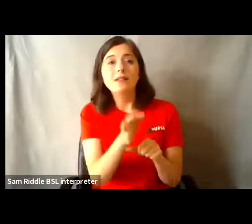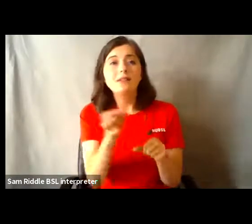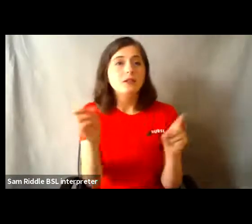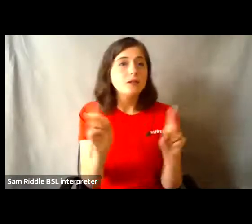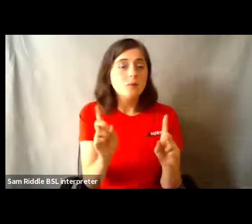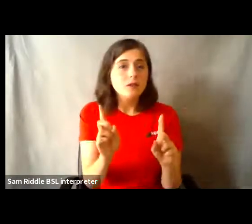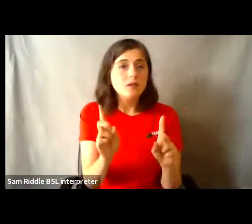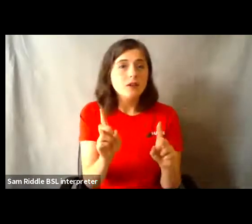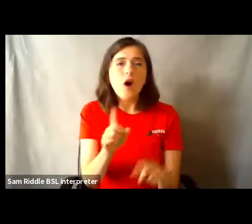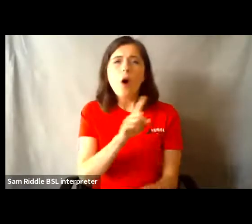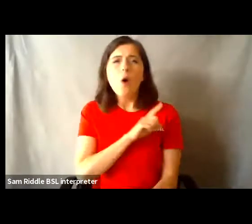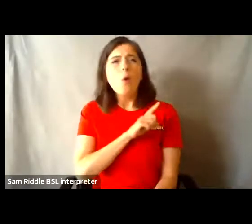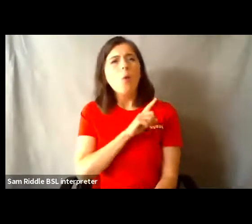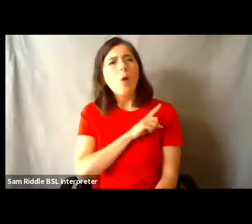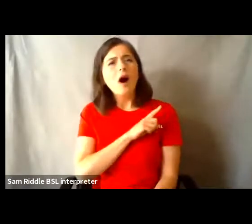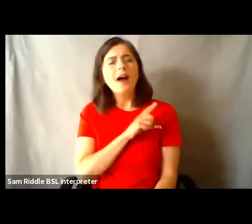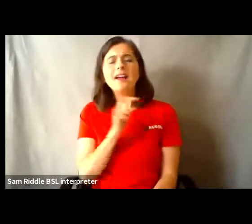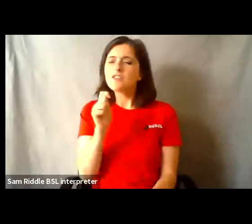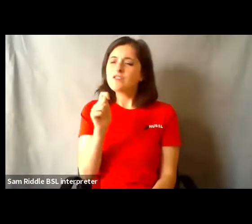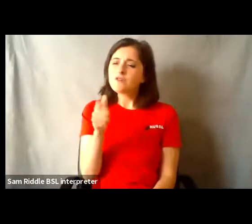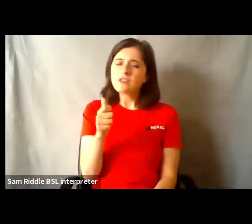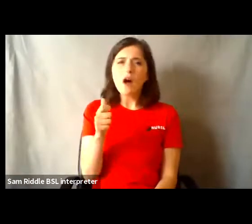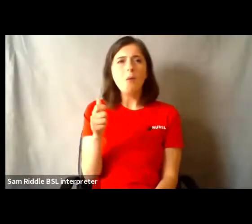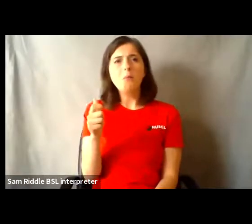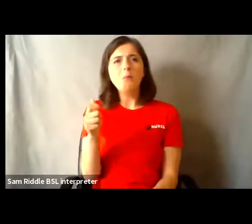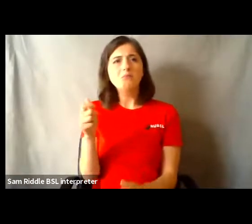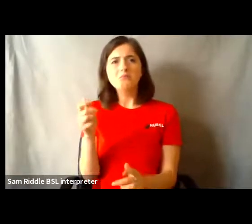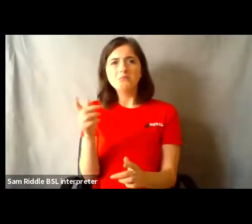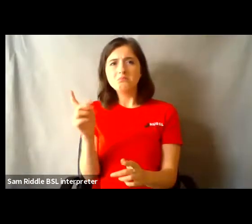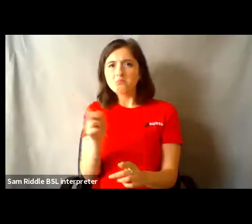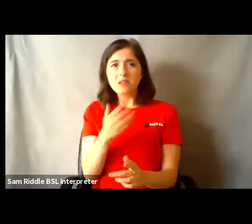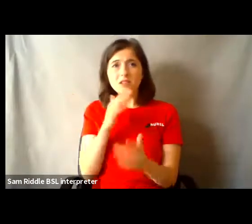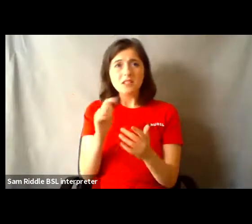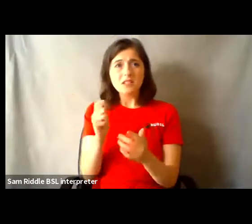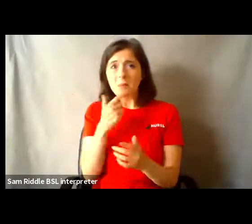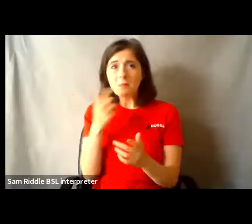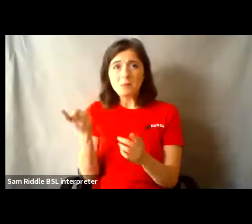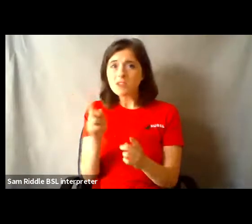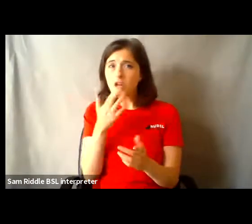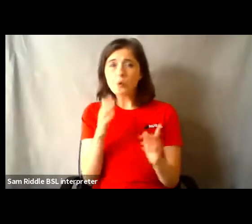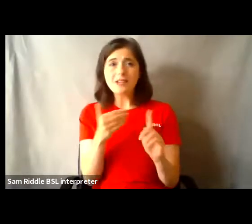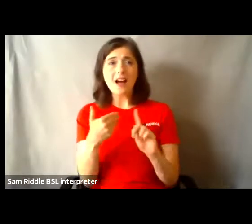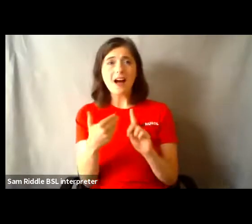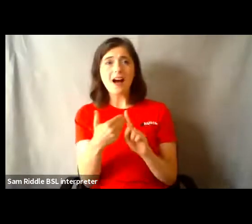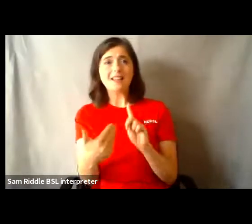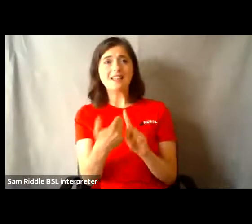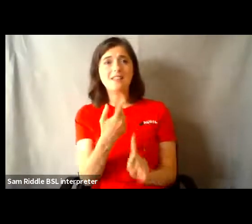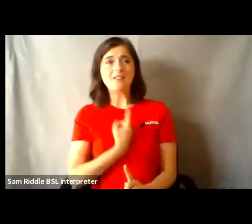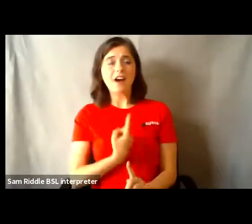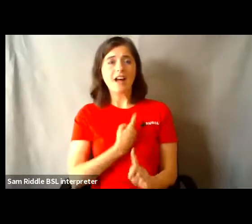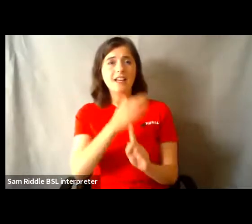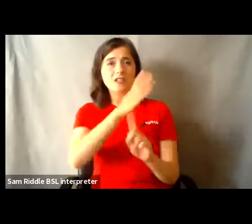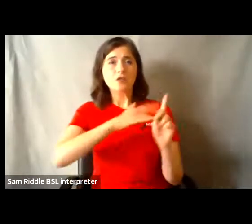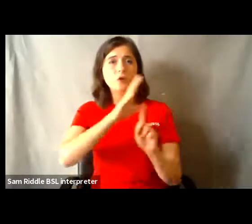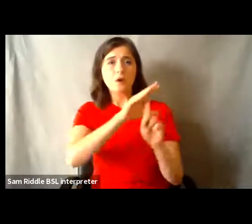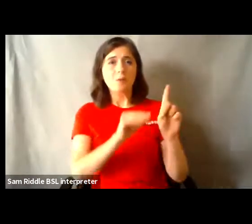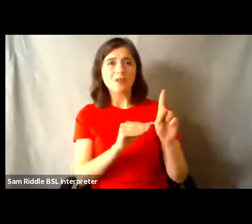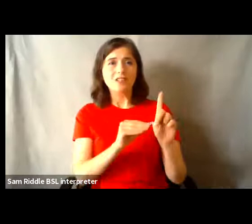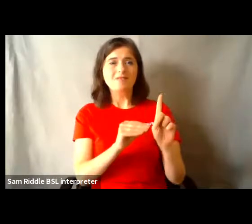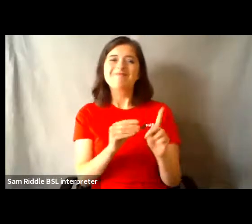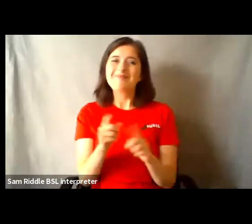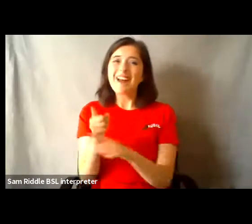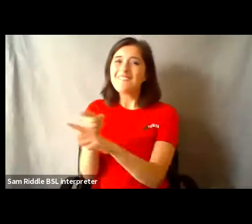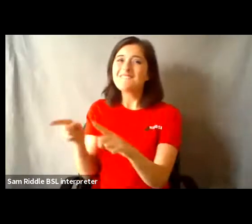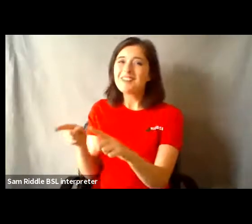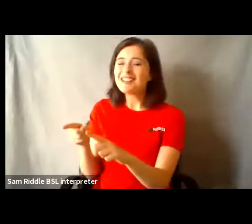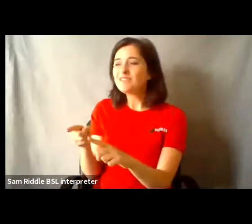why some people don't identify under the social model. As I have said, I feel that people without speech are less aware of